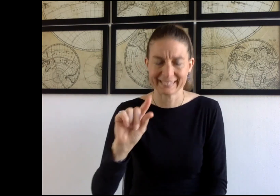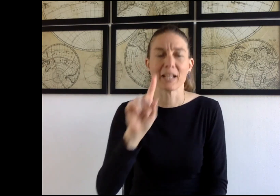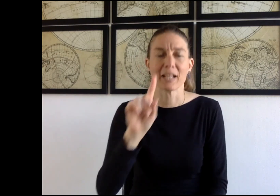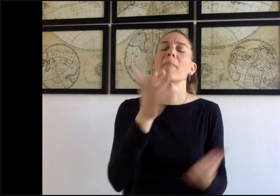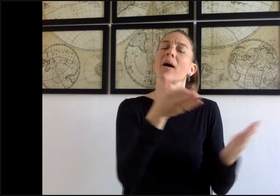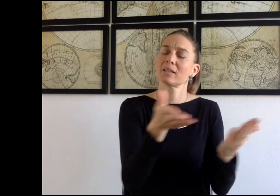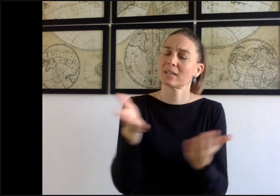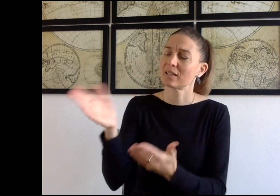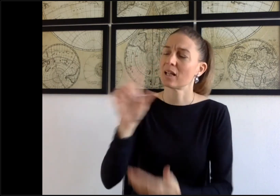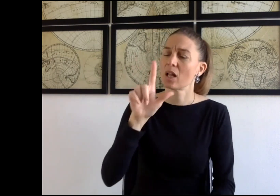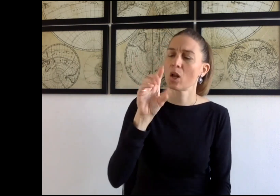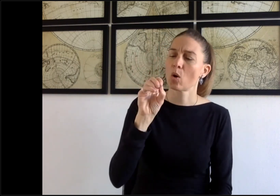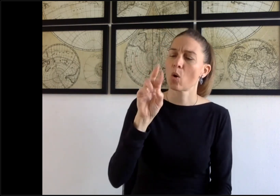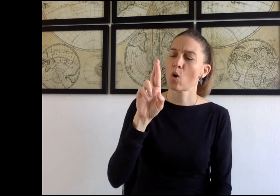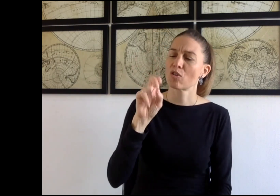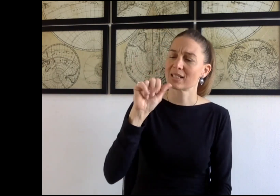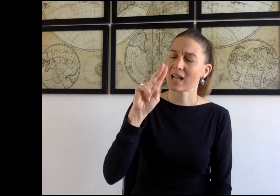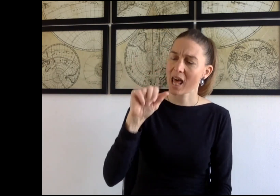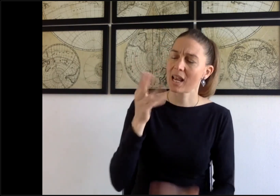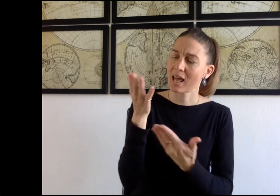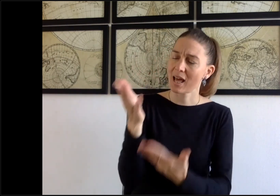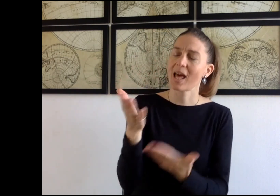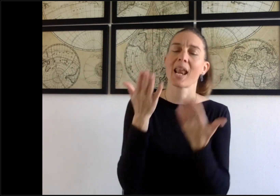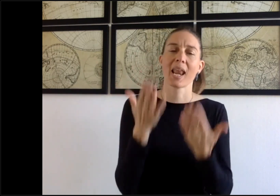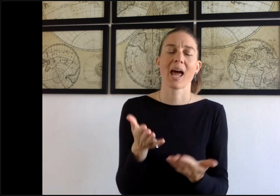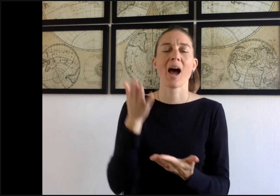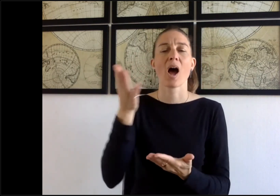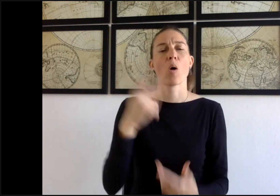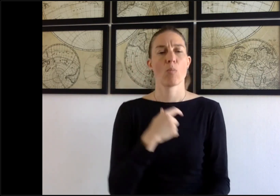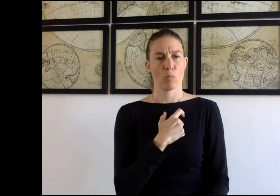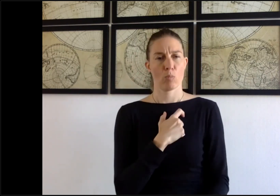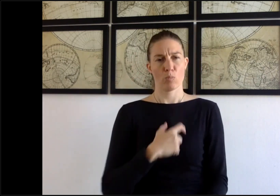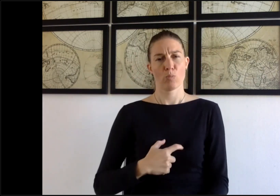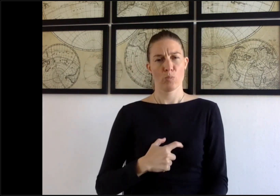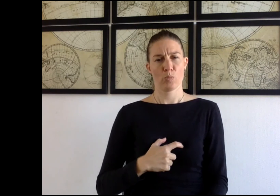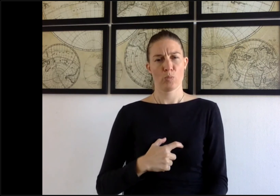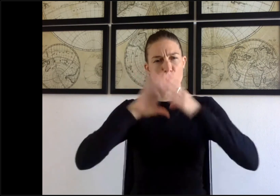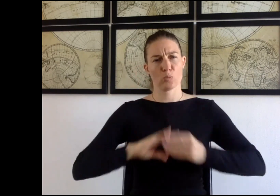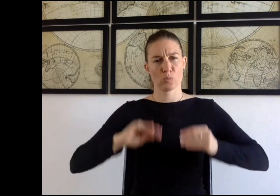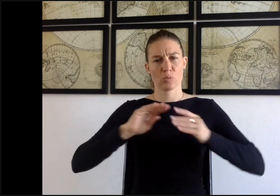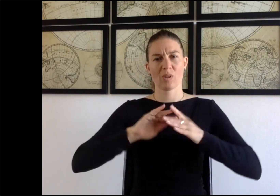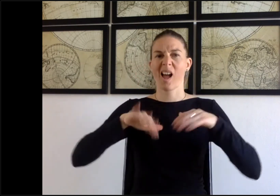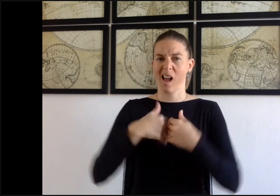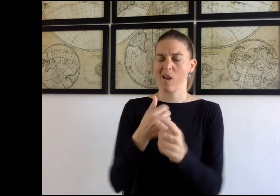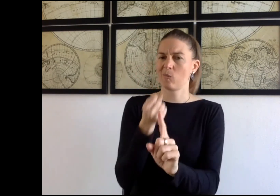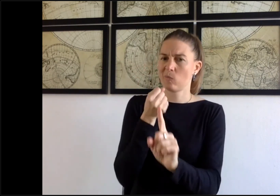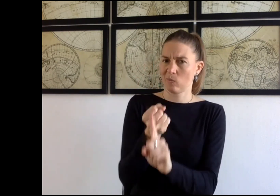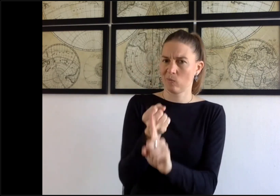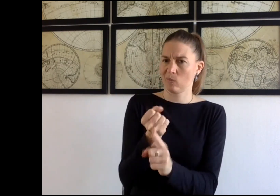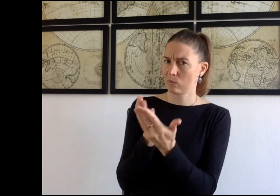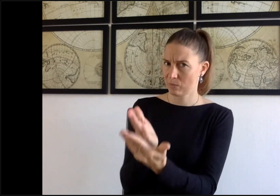give us a bit of a personal testimony about how this subject has affected her. So I'll hand over to you now,